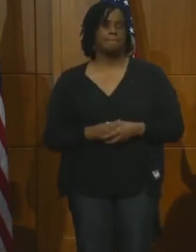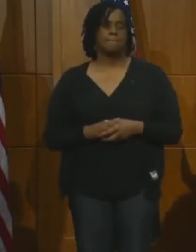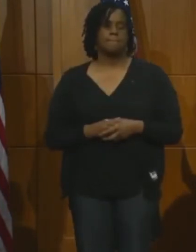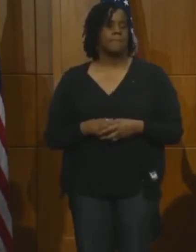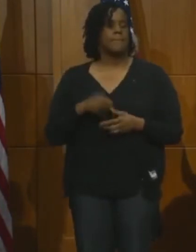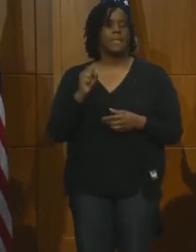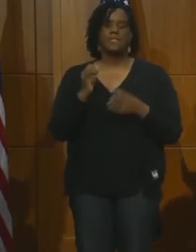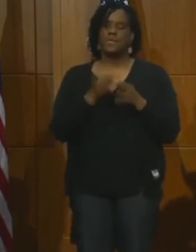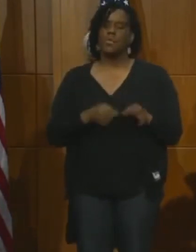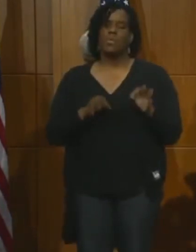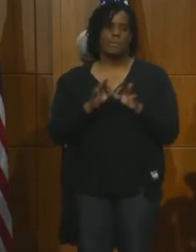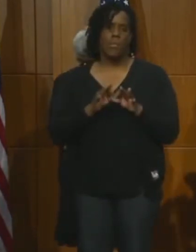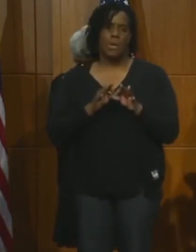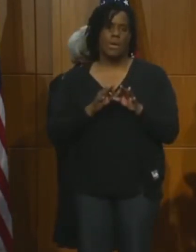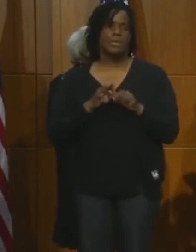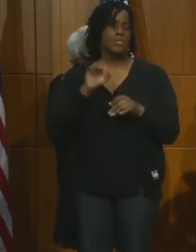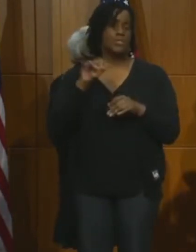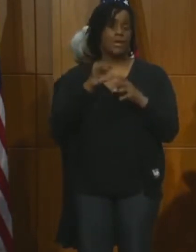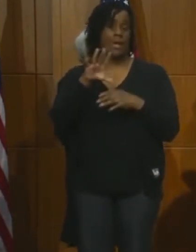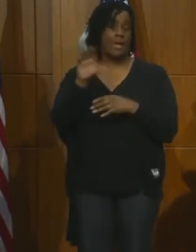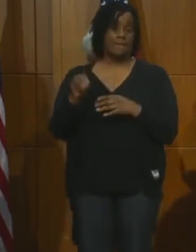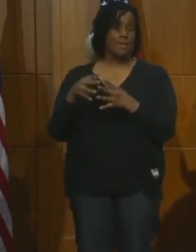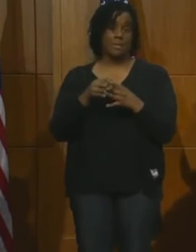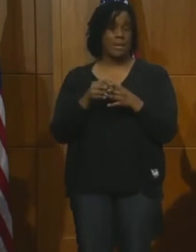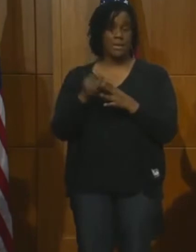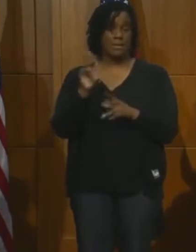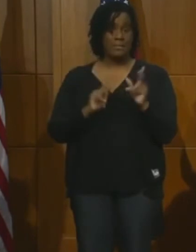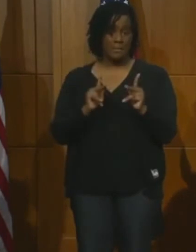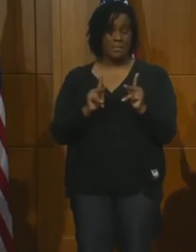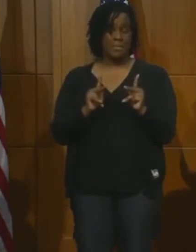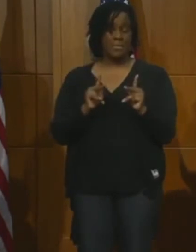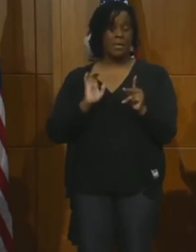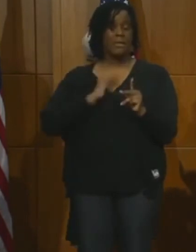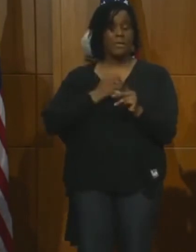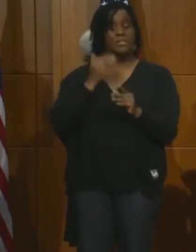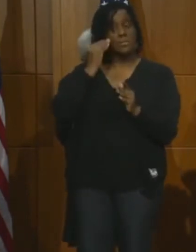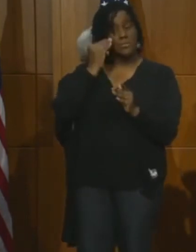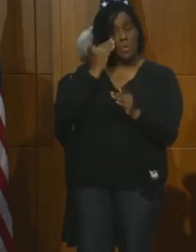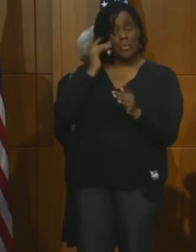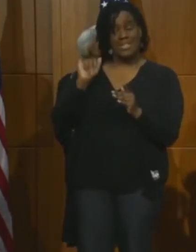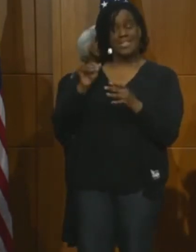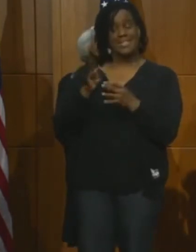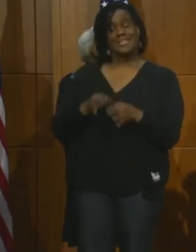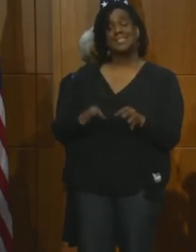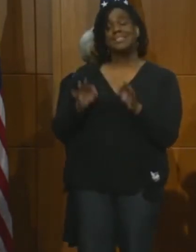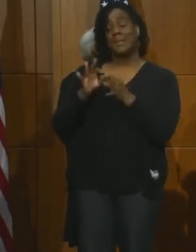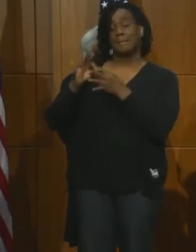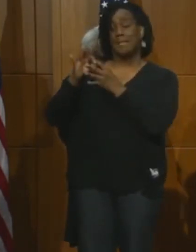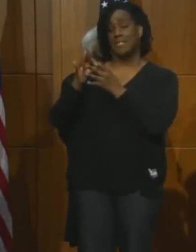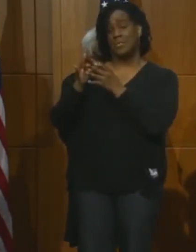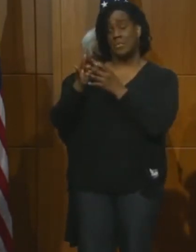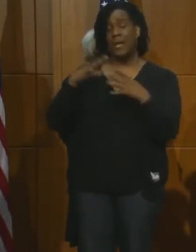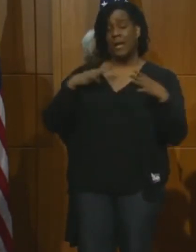important to African American people to know that this sacred holiday has become